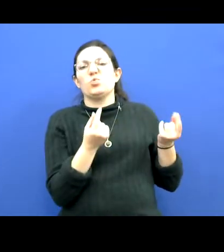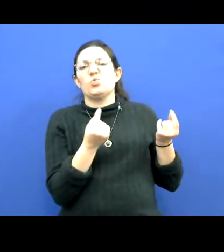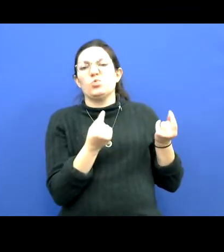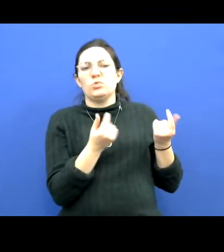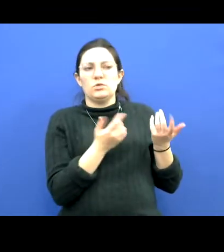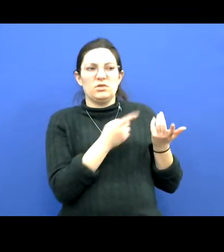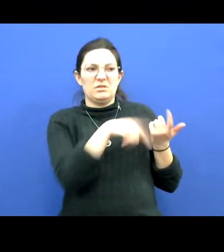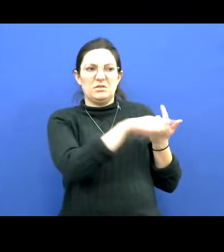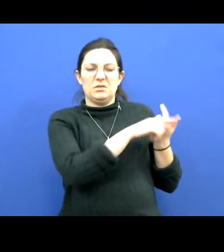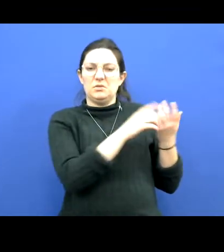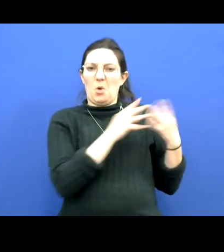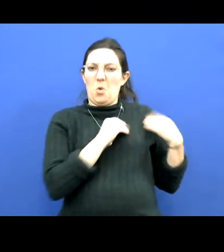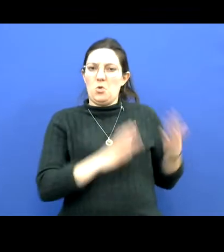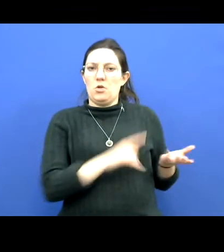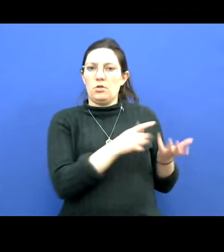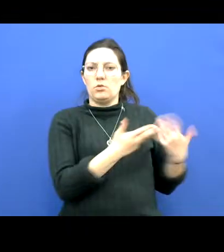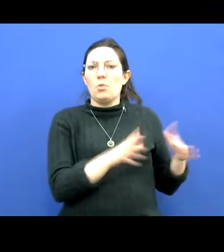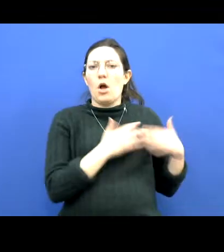the